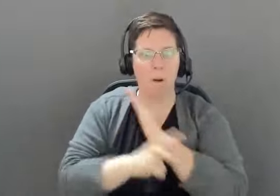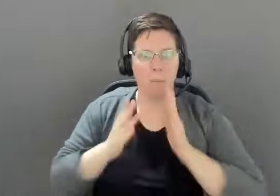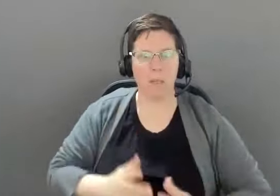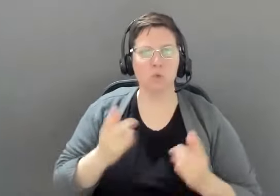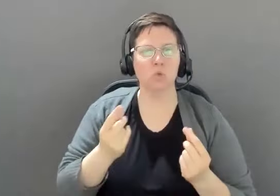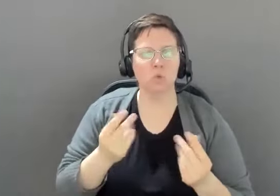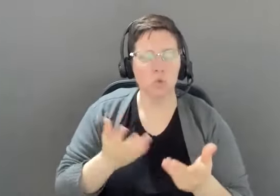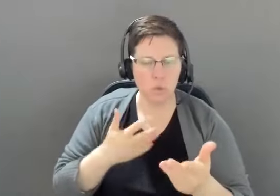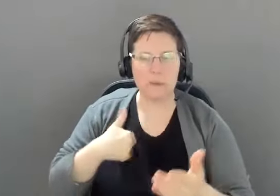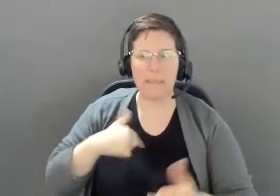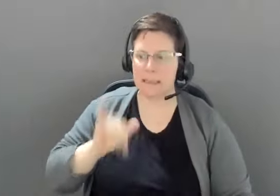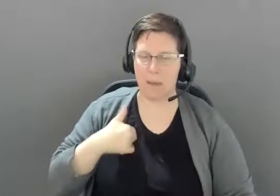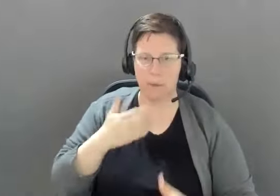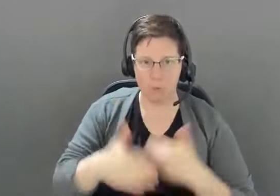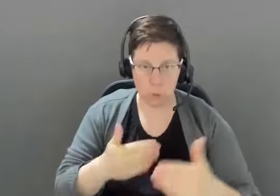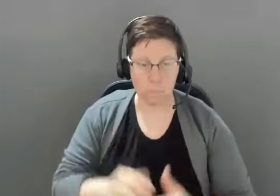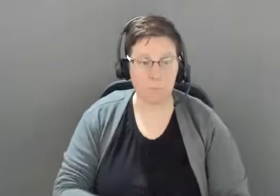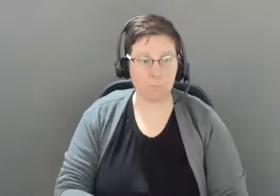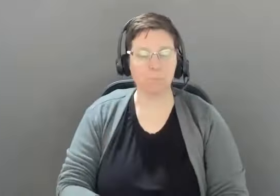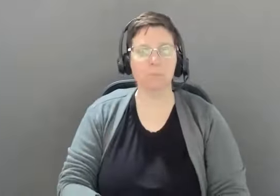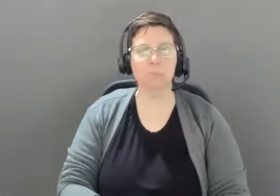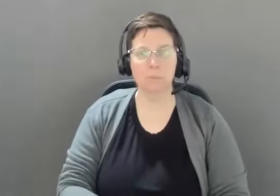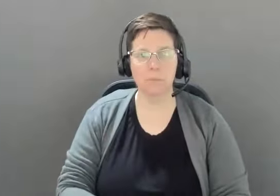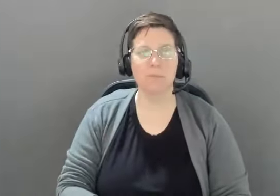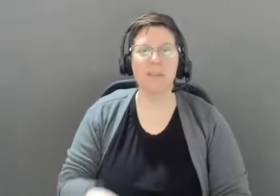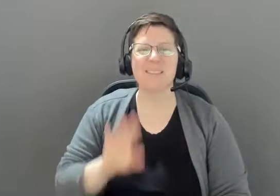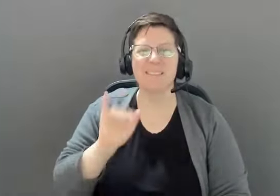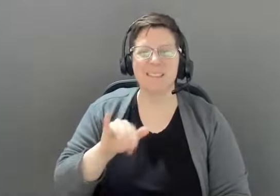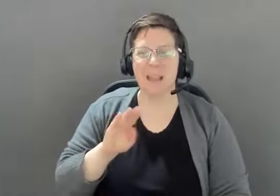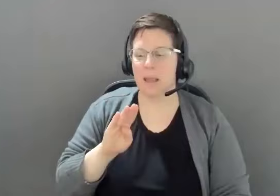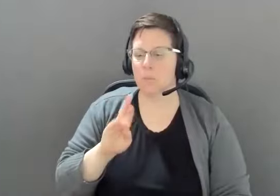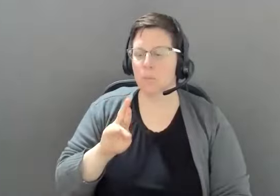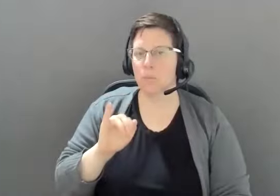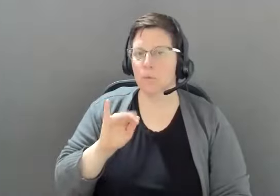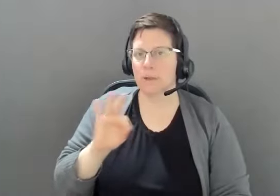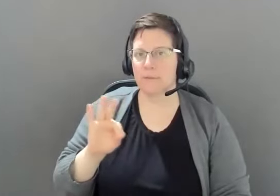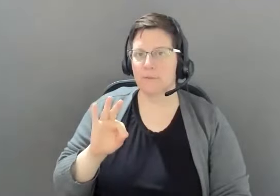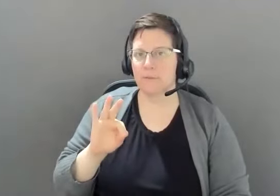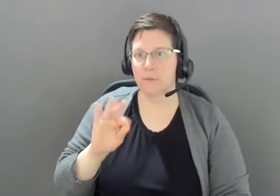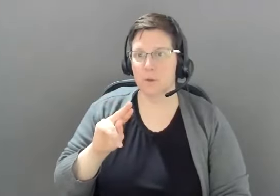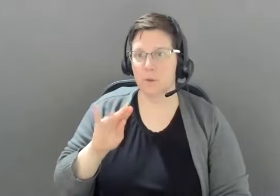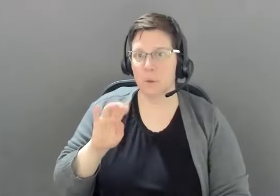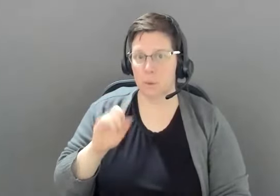it. In the briefing note that I've linked earlier in the slide, this was kind of like one